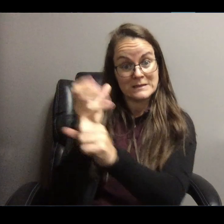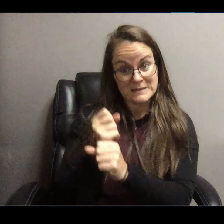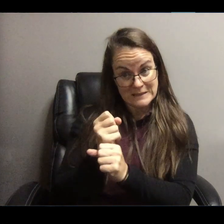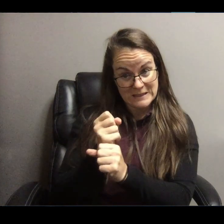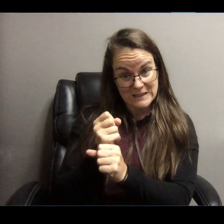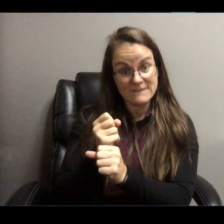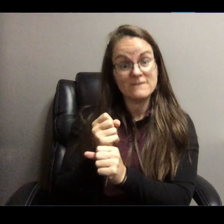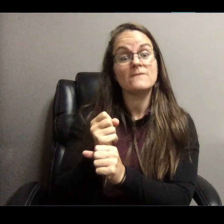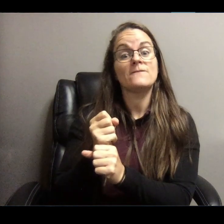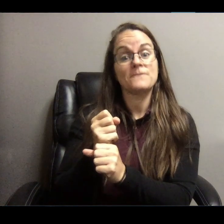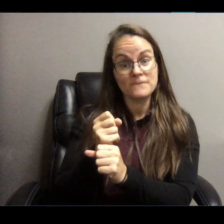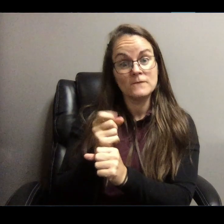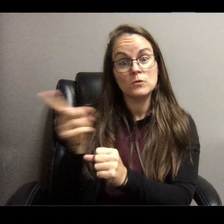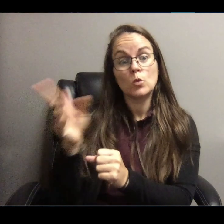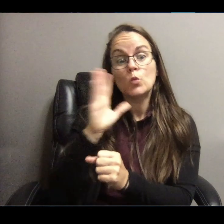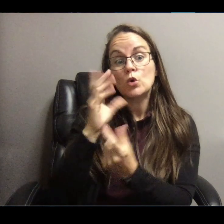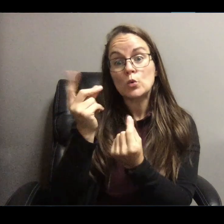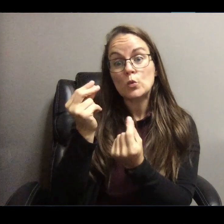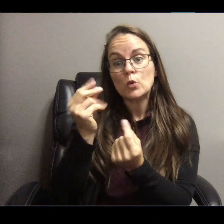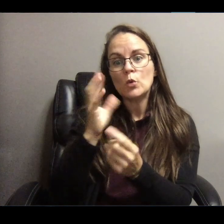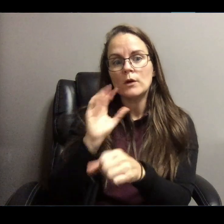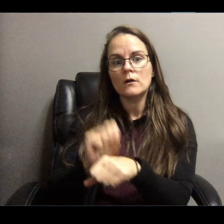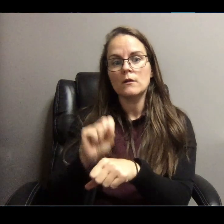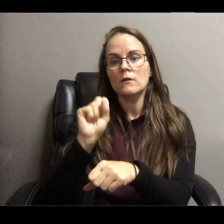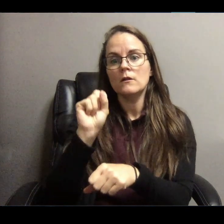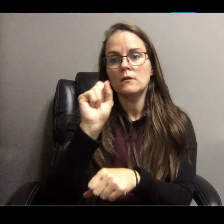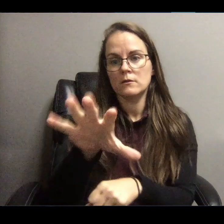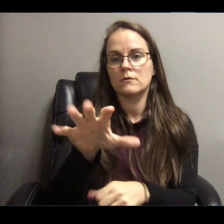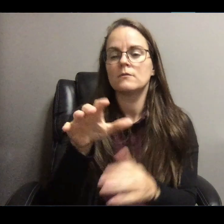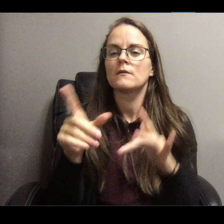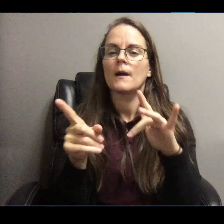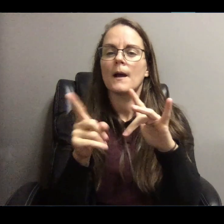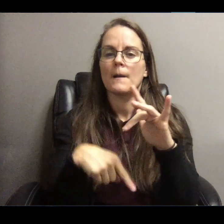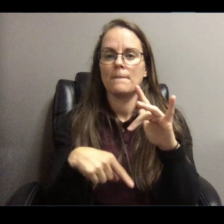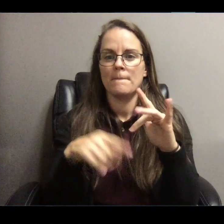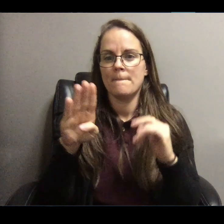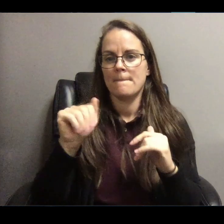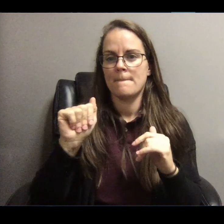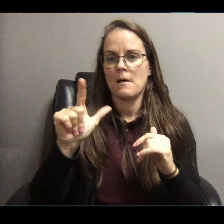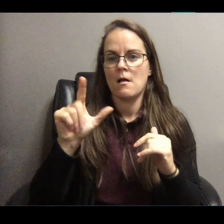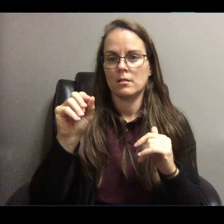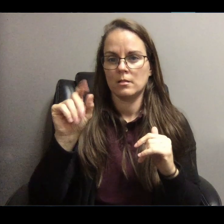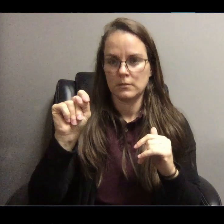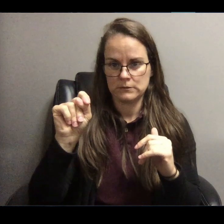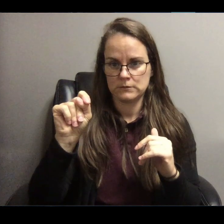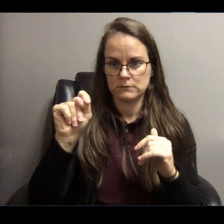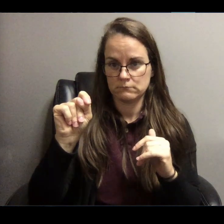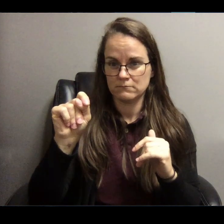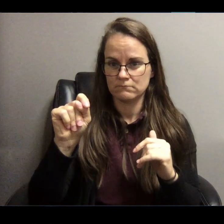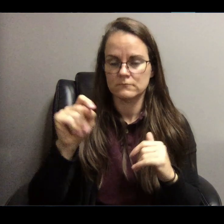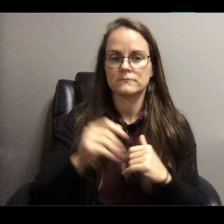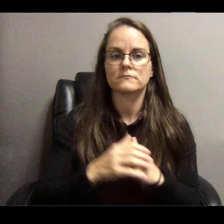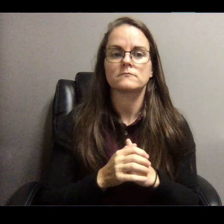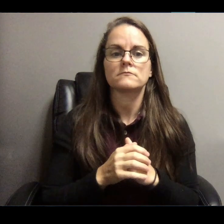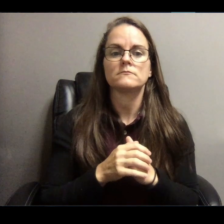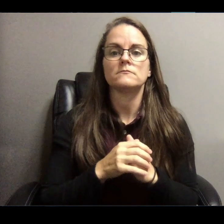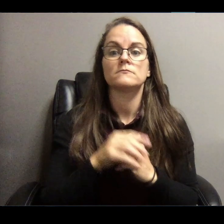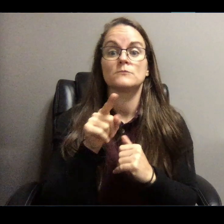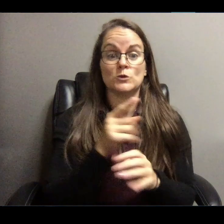Once the application is received by the local election authority, they will mail out an absentee ballot to the voter.